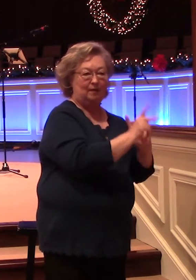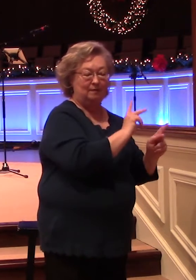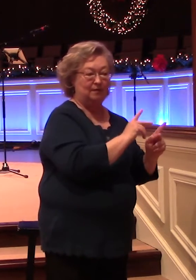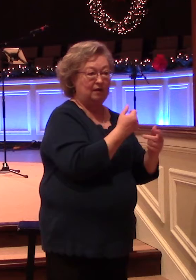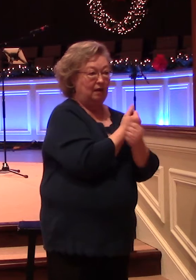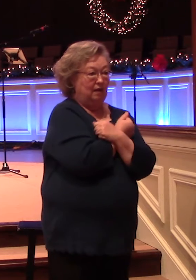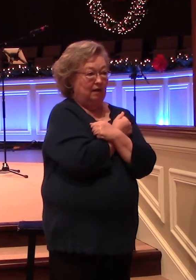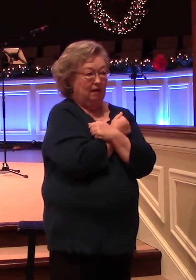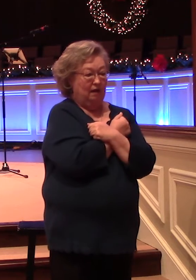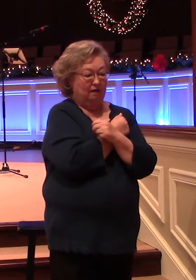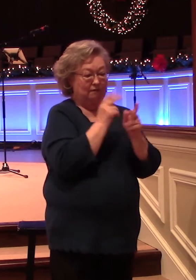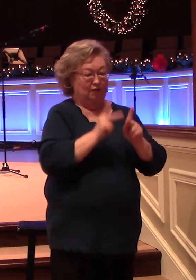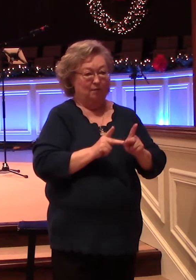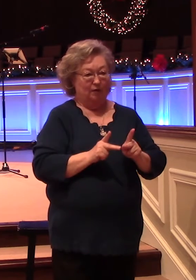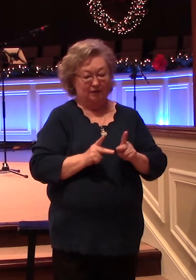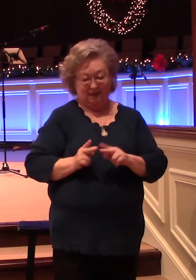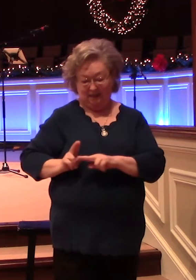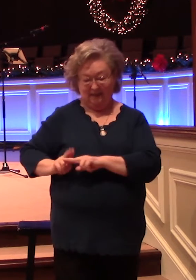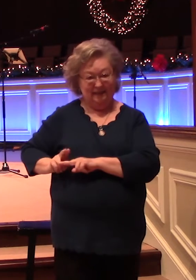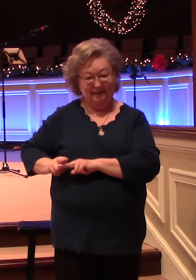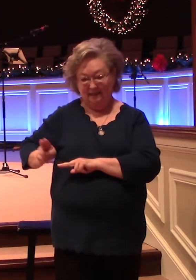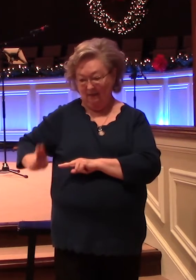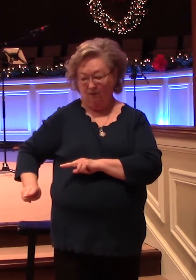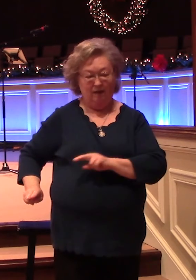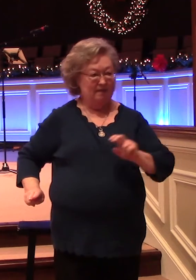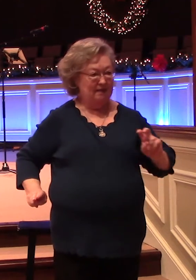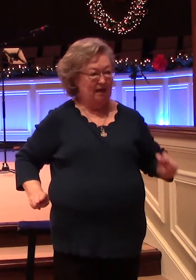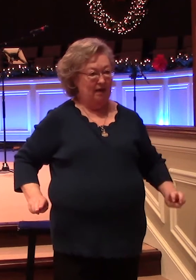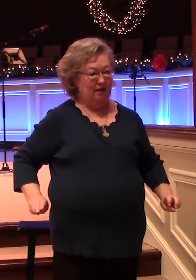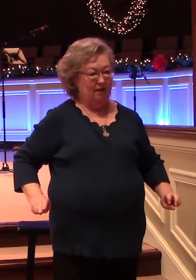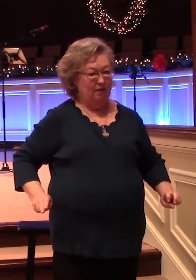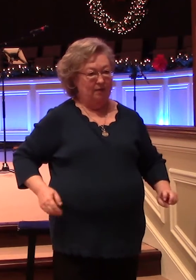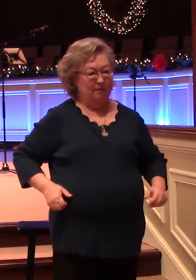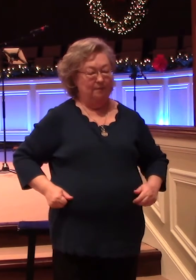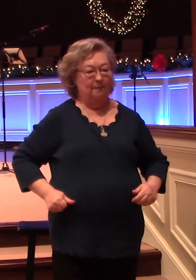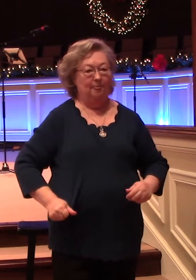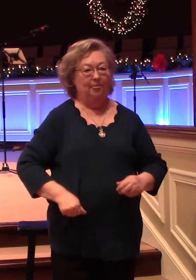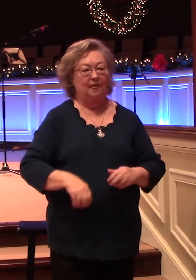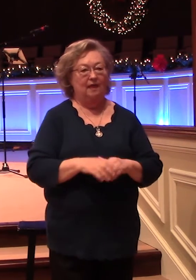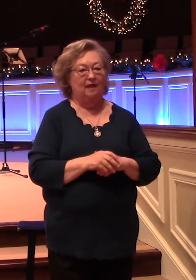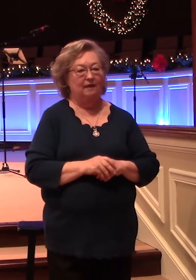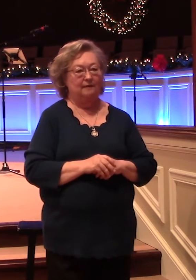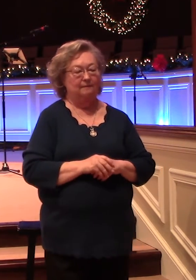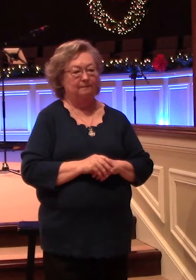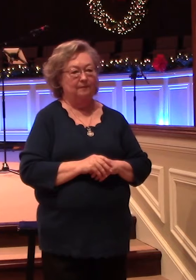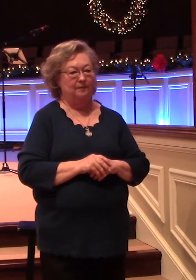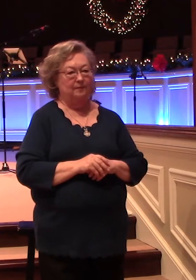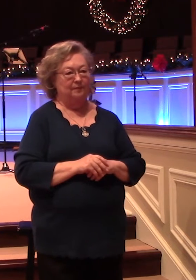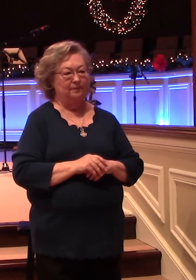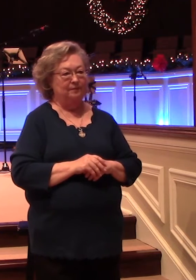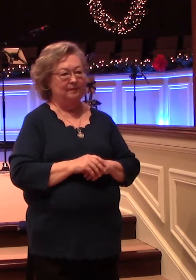It's the whole thing. And it has a cross shape, Christ shape to it.